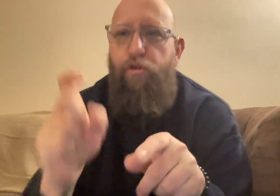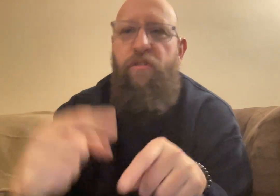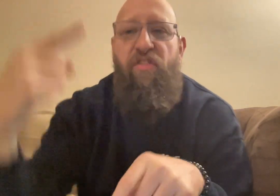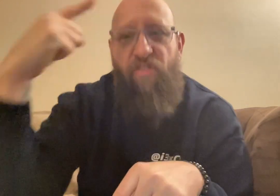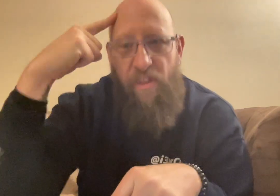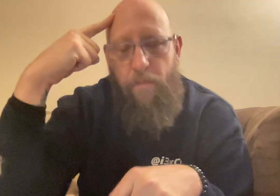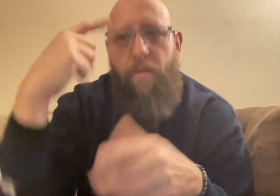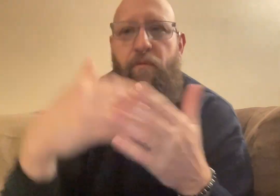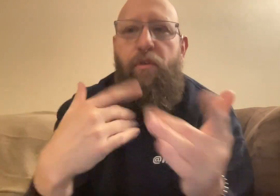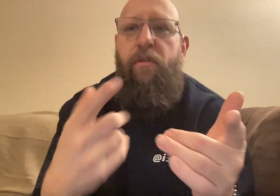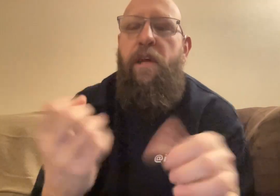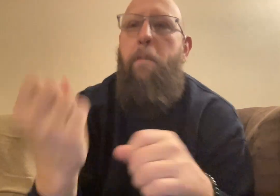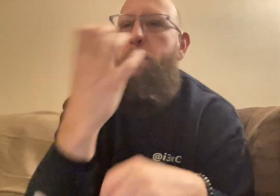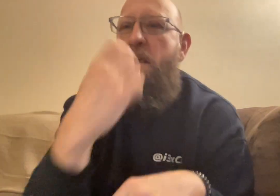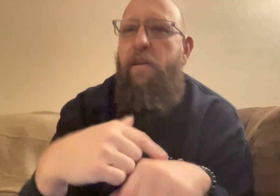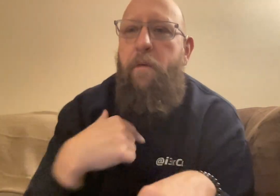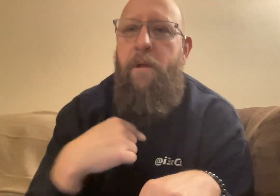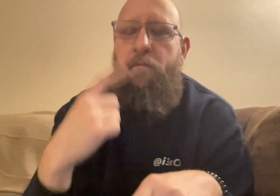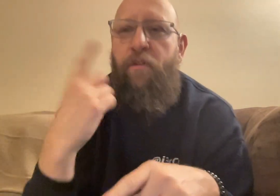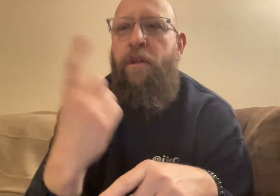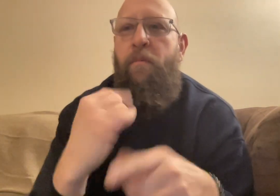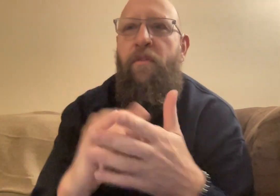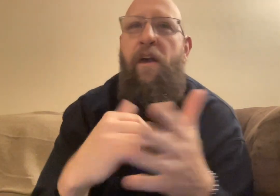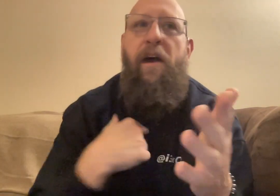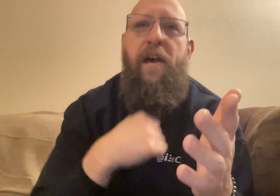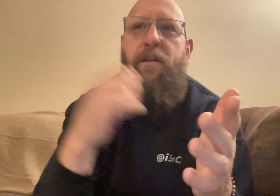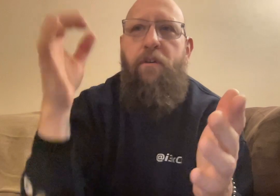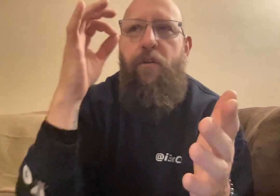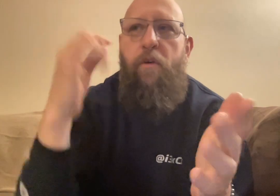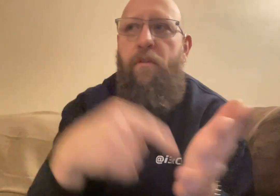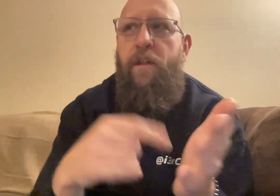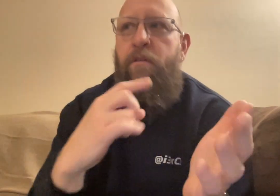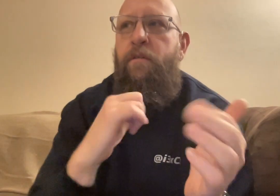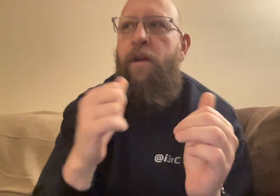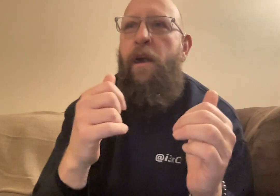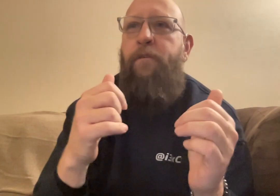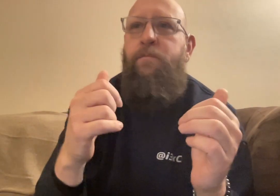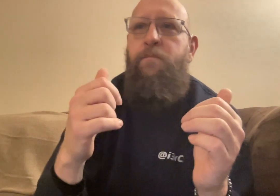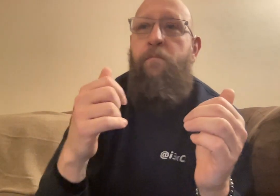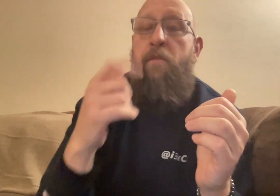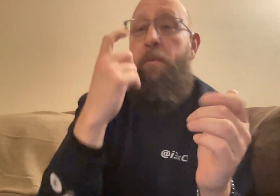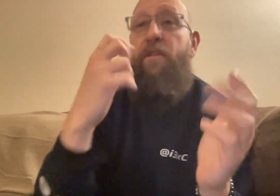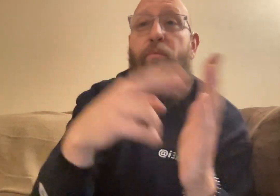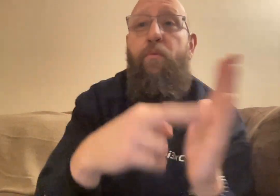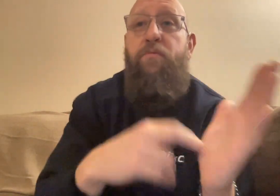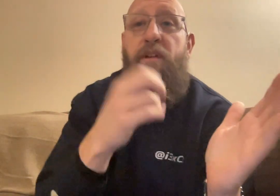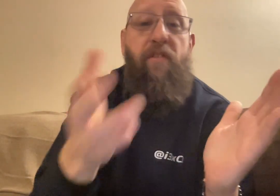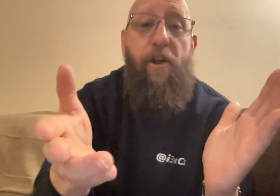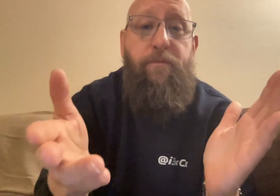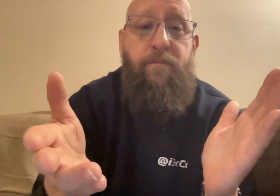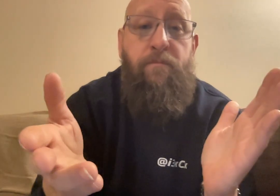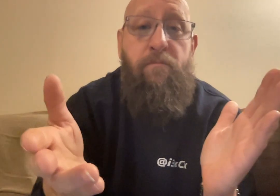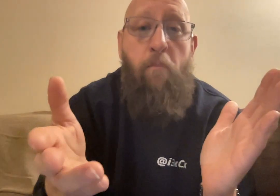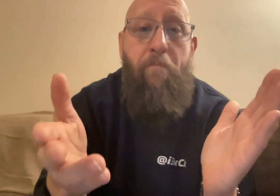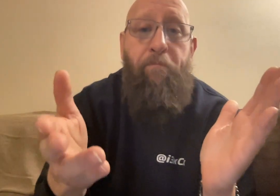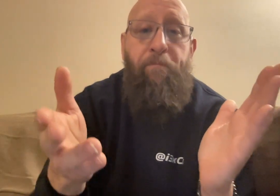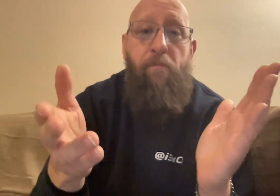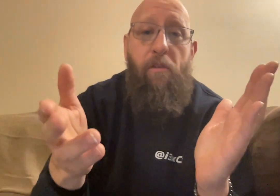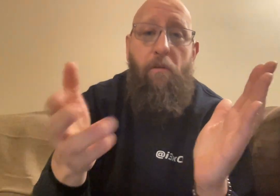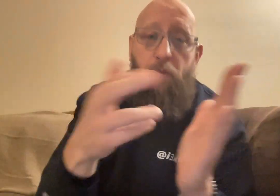To think before you get mad at me for something that I didn't know, this is not. Because the word's not there.